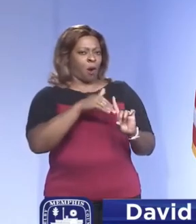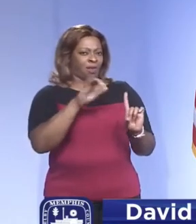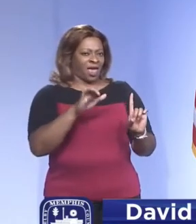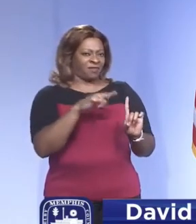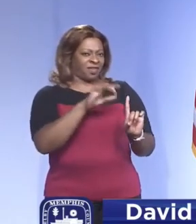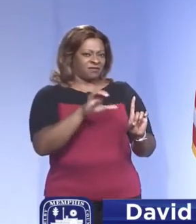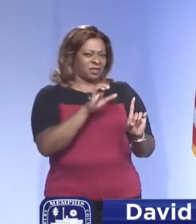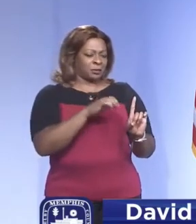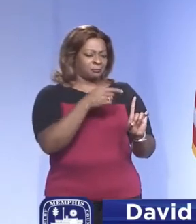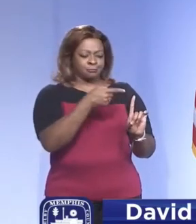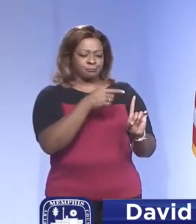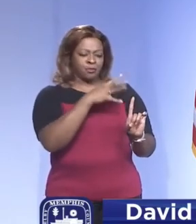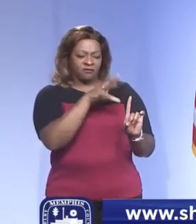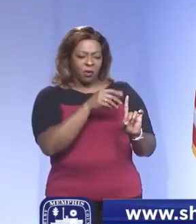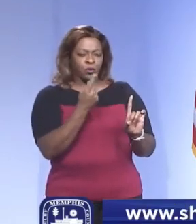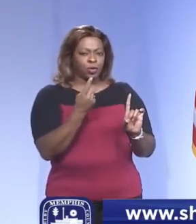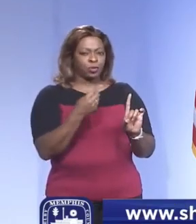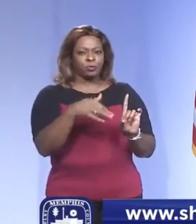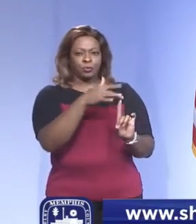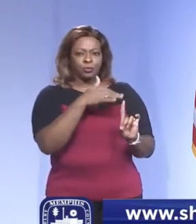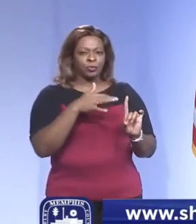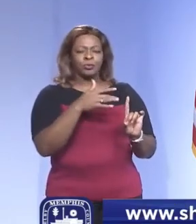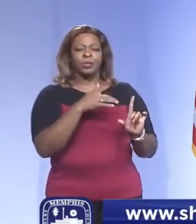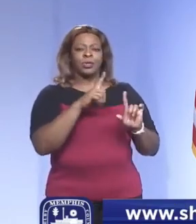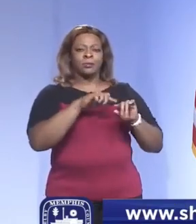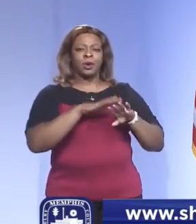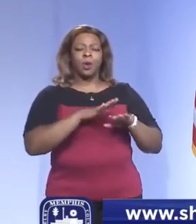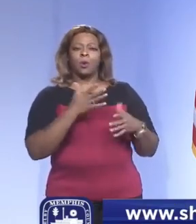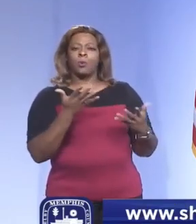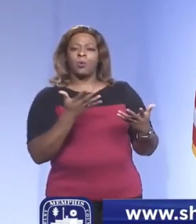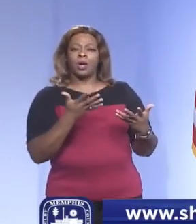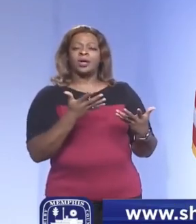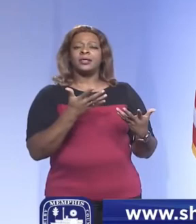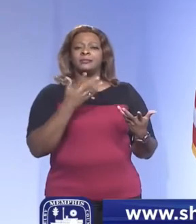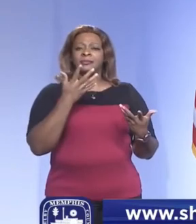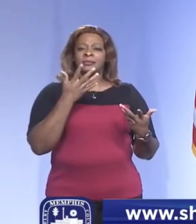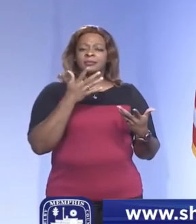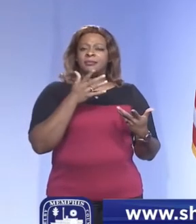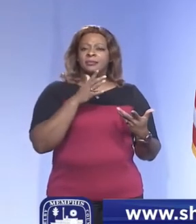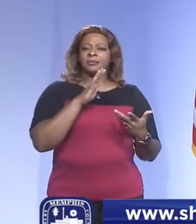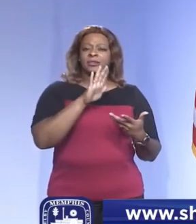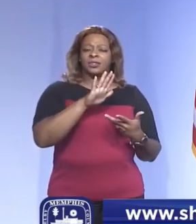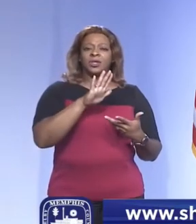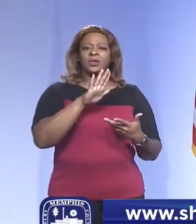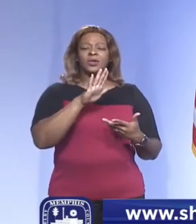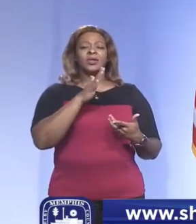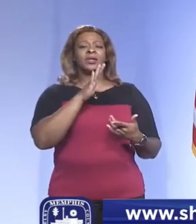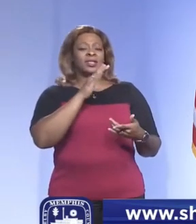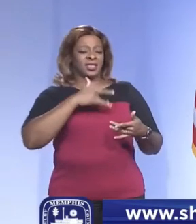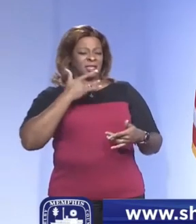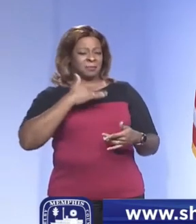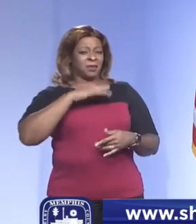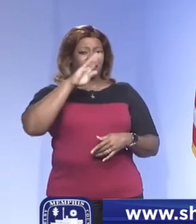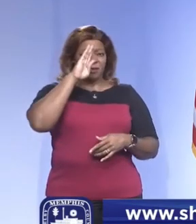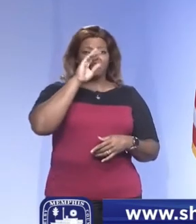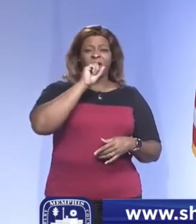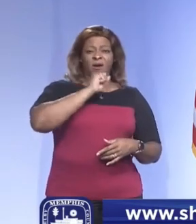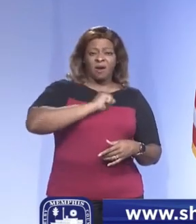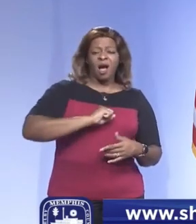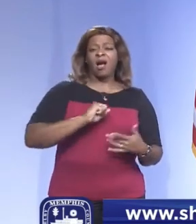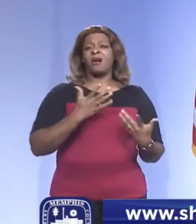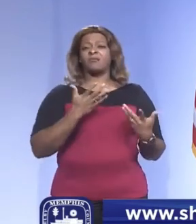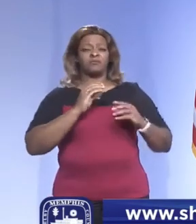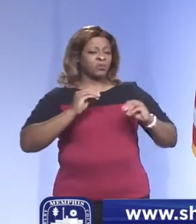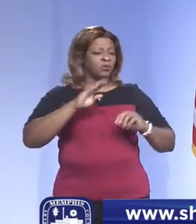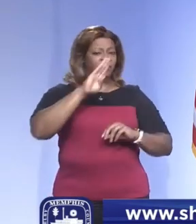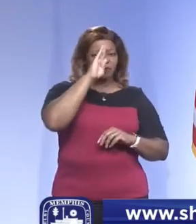activities in which they've engaged, depending on, also look at the onset date of symptoms. If there are symptoms, if there are no